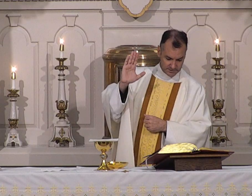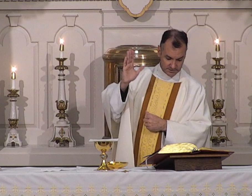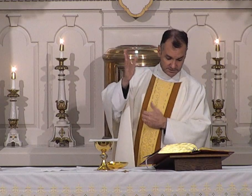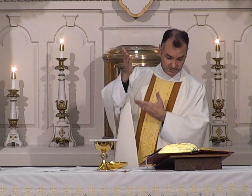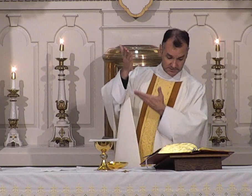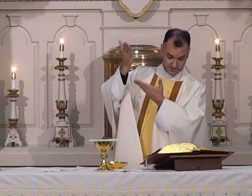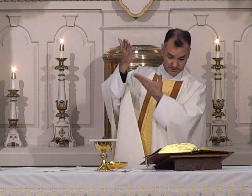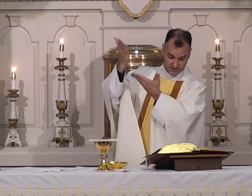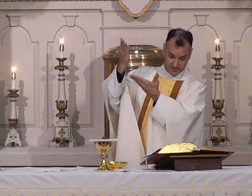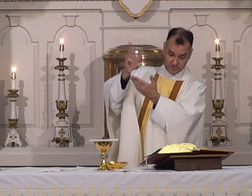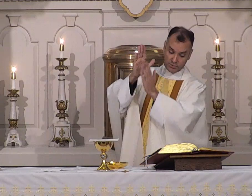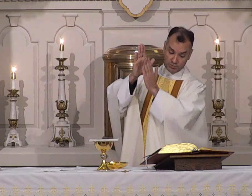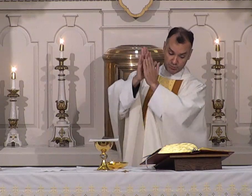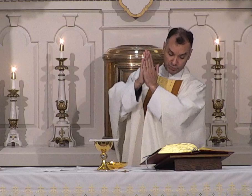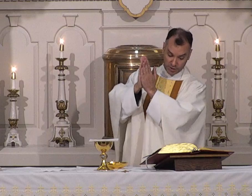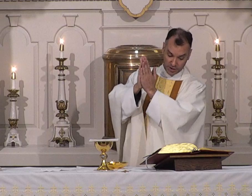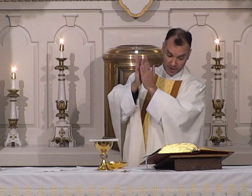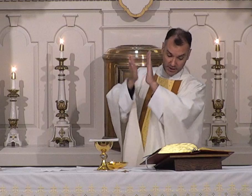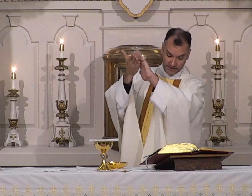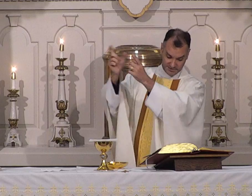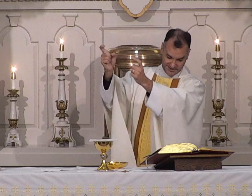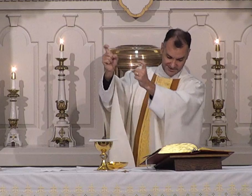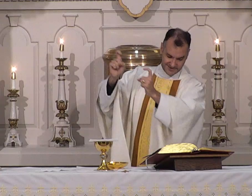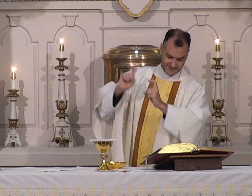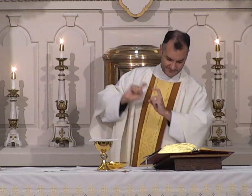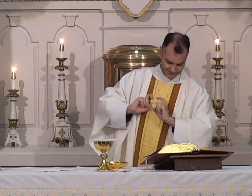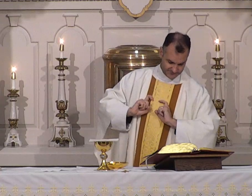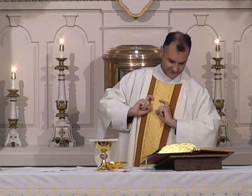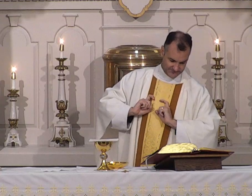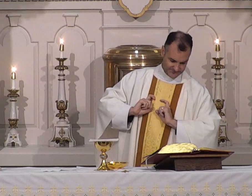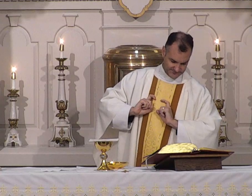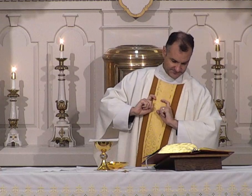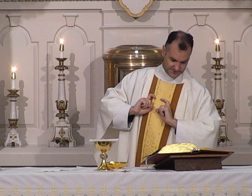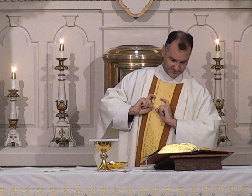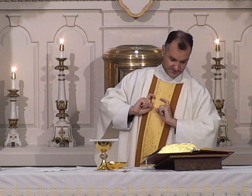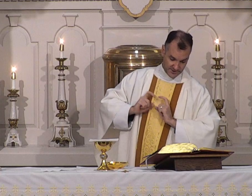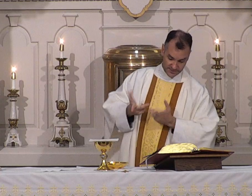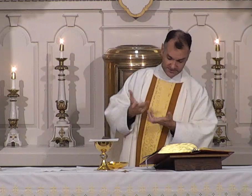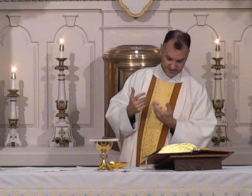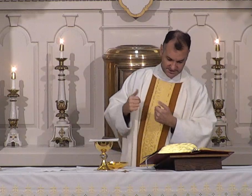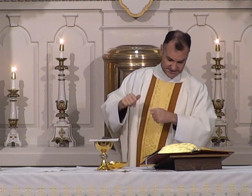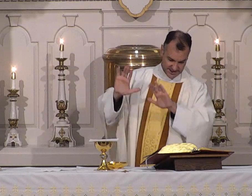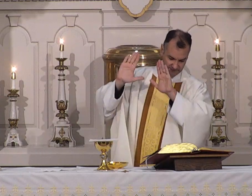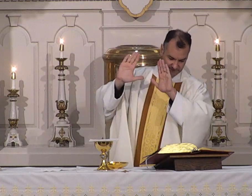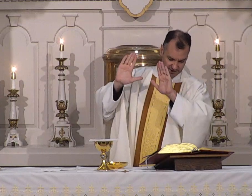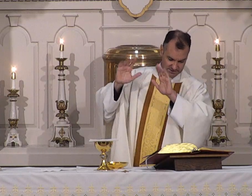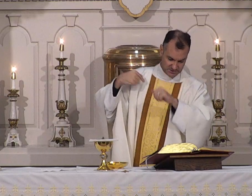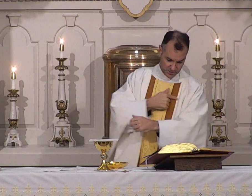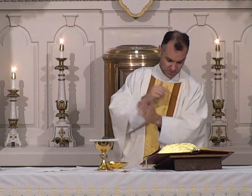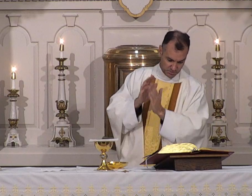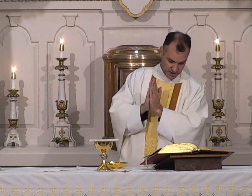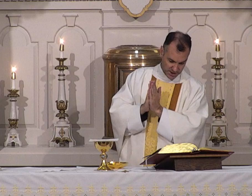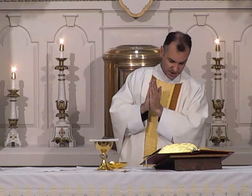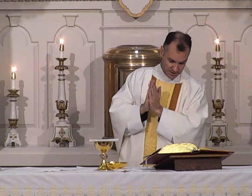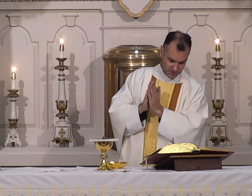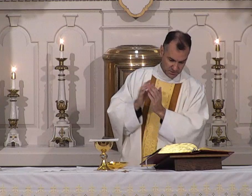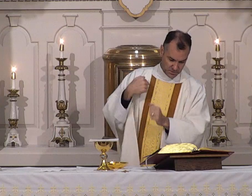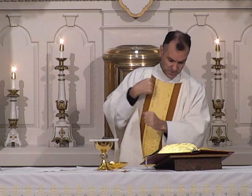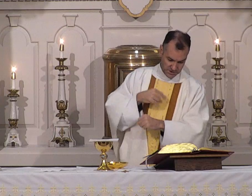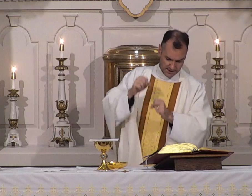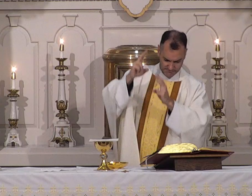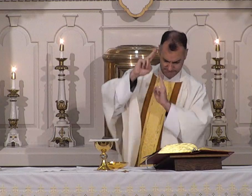O God, who give us the gift of true prayer and of peace, graciously grant that through